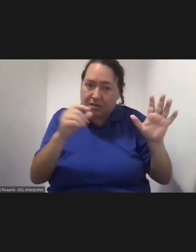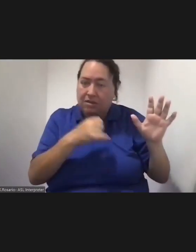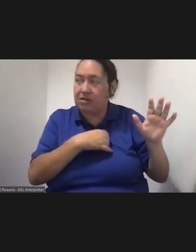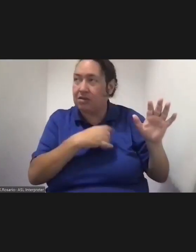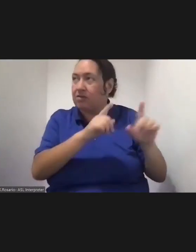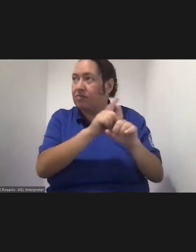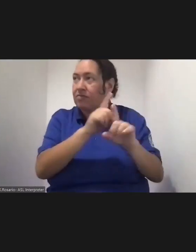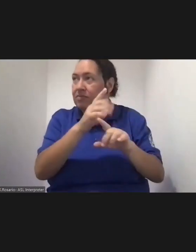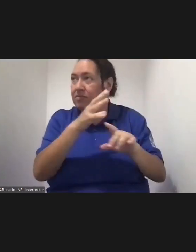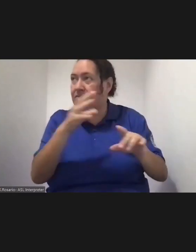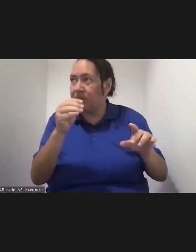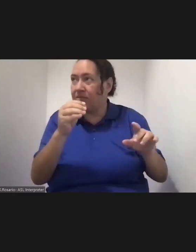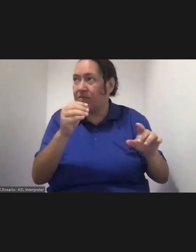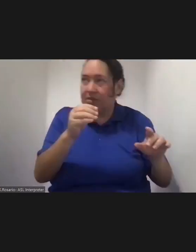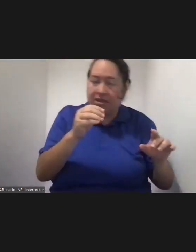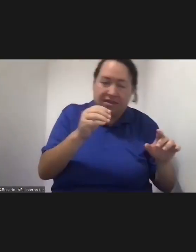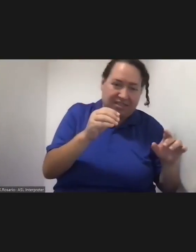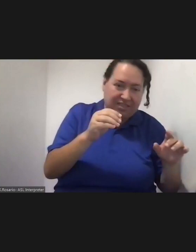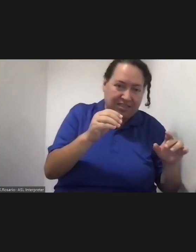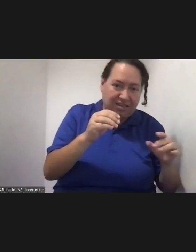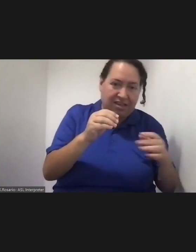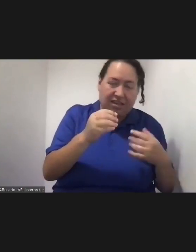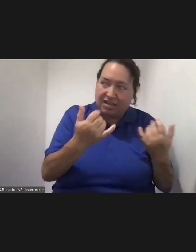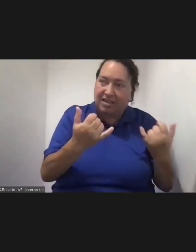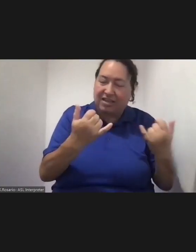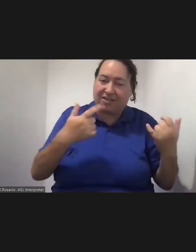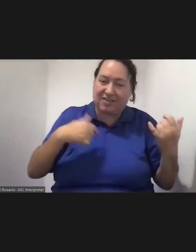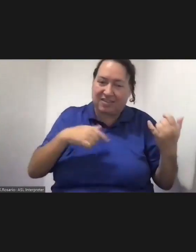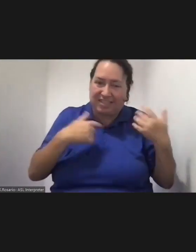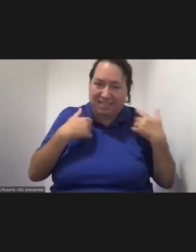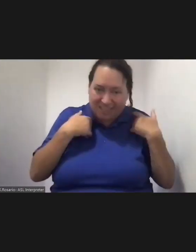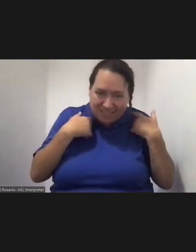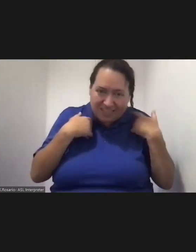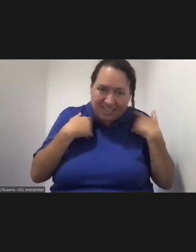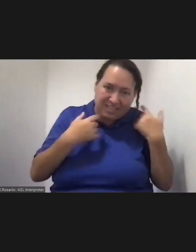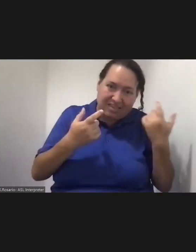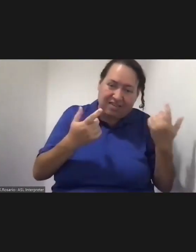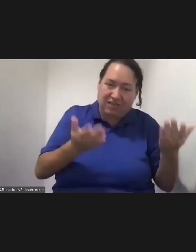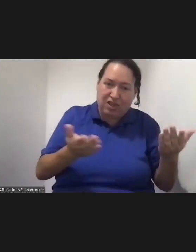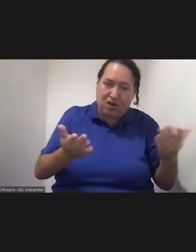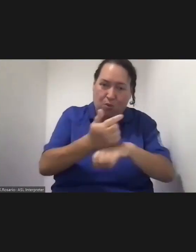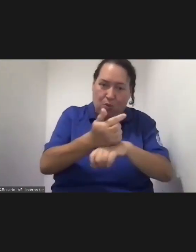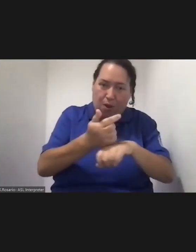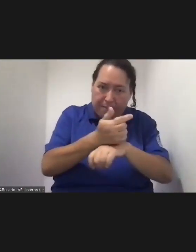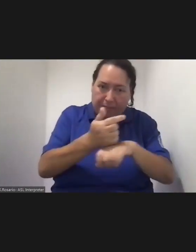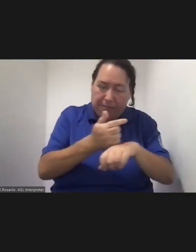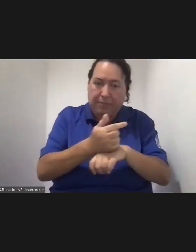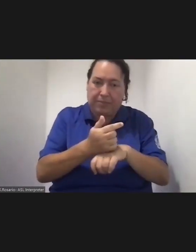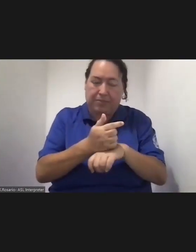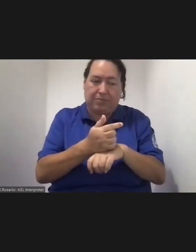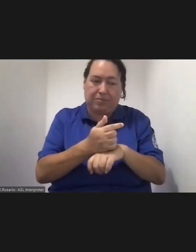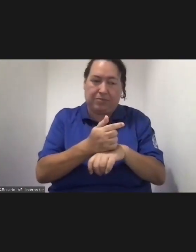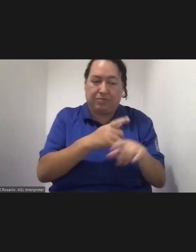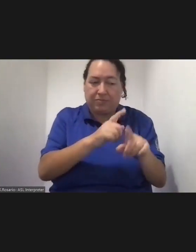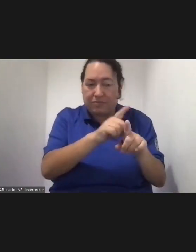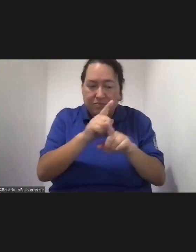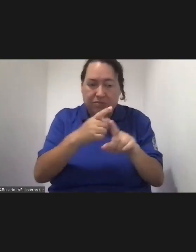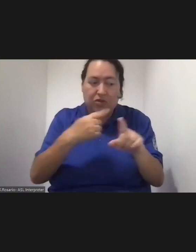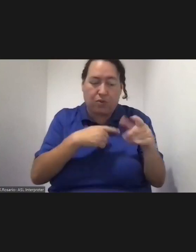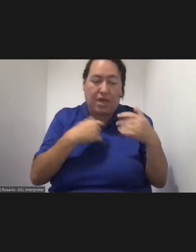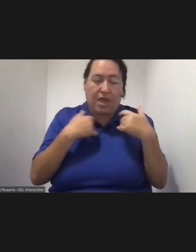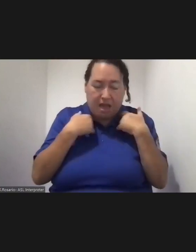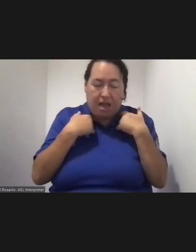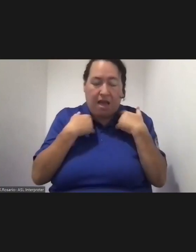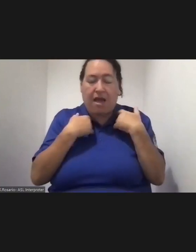as previously reported, we have the California variant on Guam. Yes, we have a vaccine, and